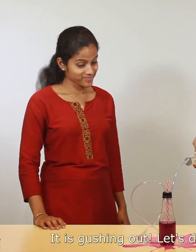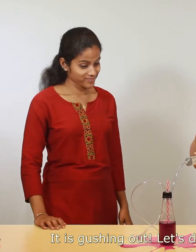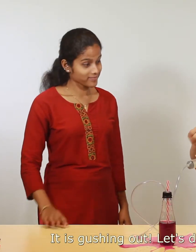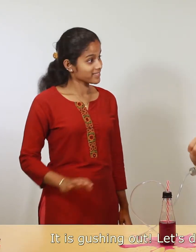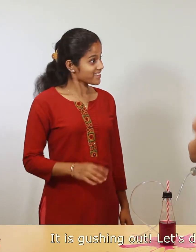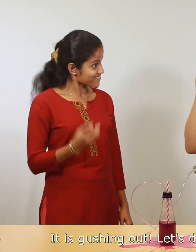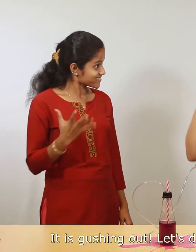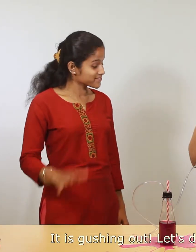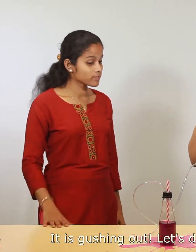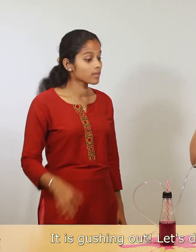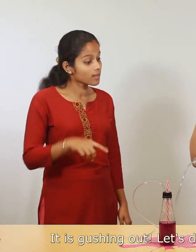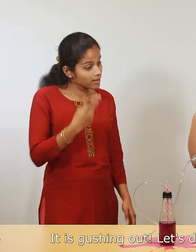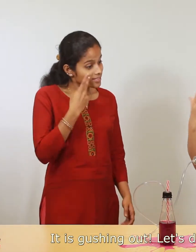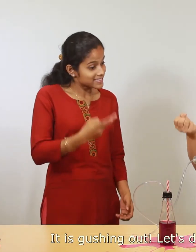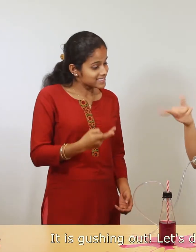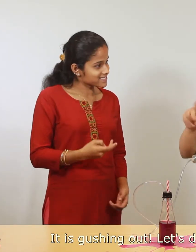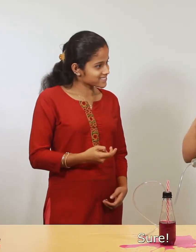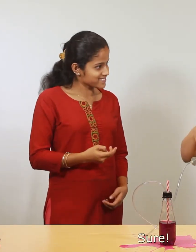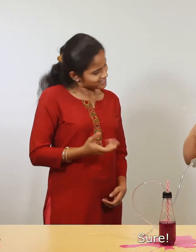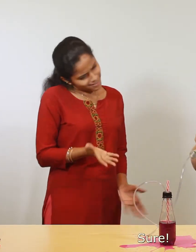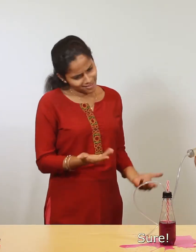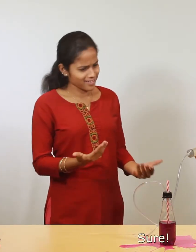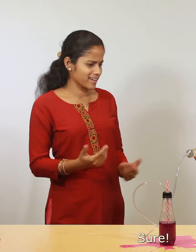It's gushing out. Let's do it again. Sure.